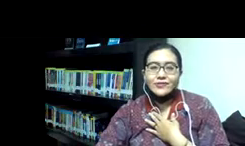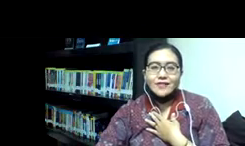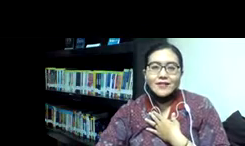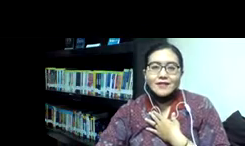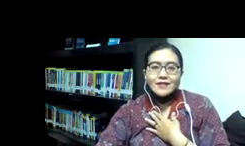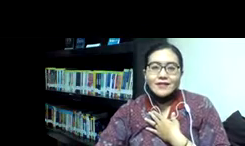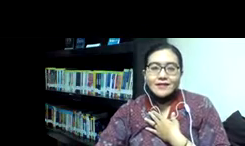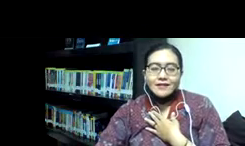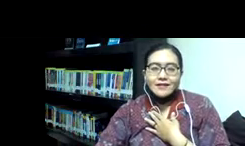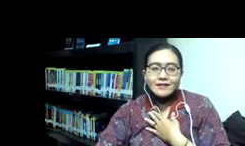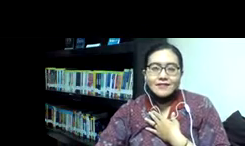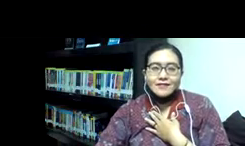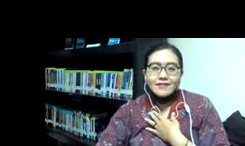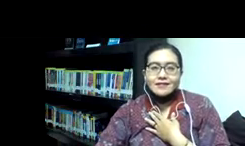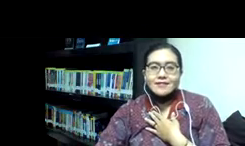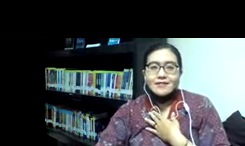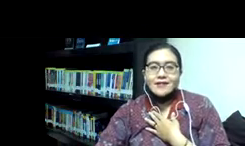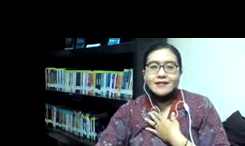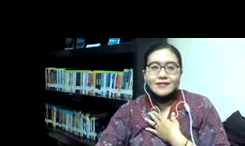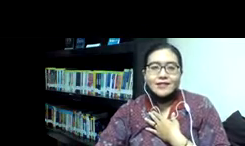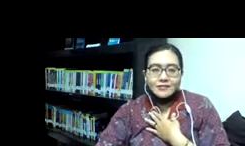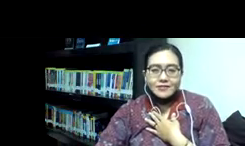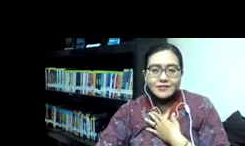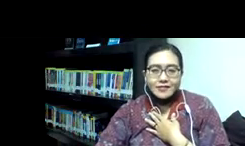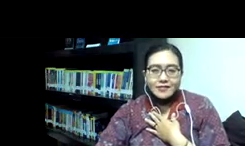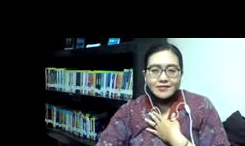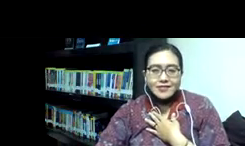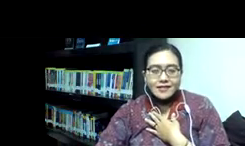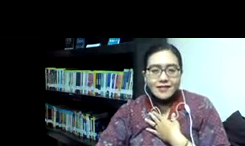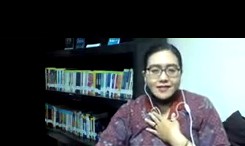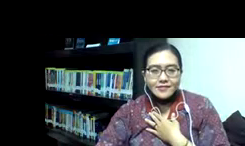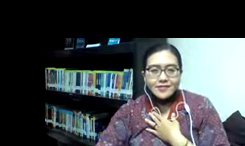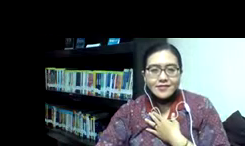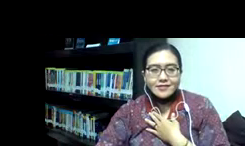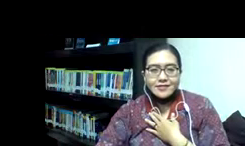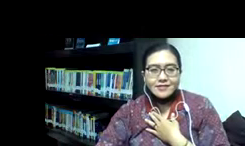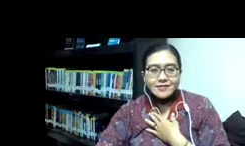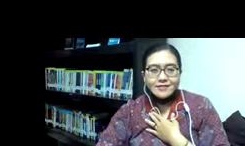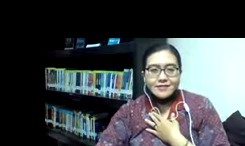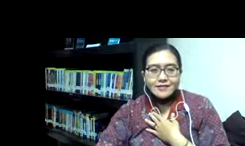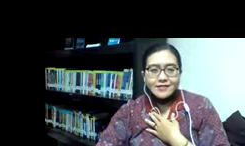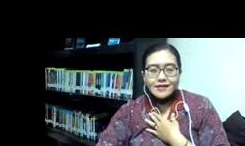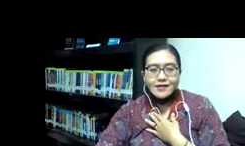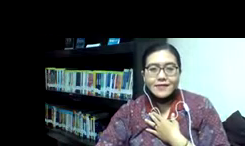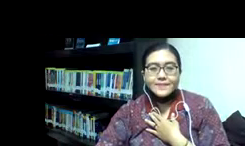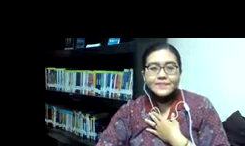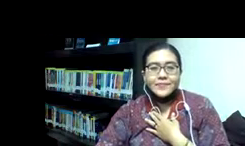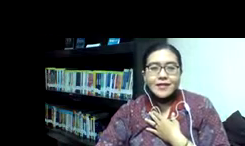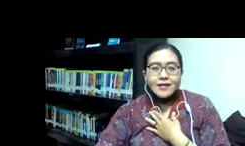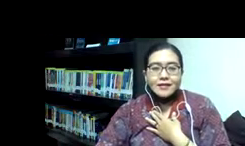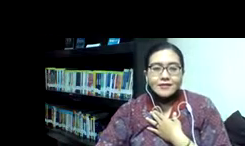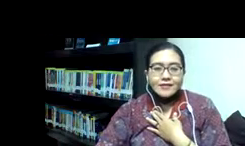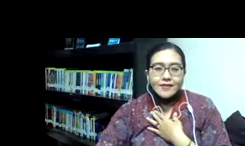culture. That is the agricultural sign language.